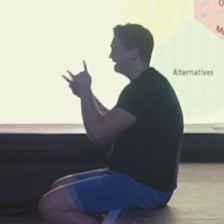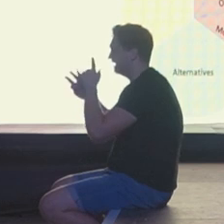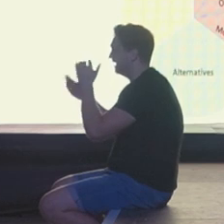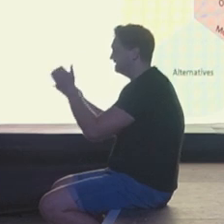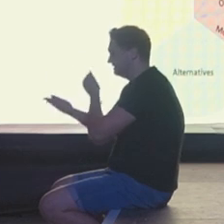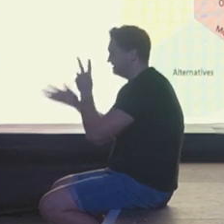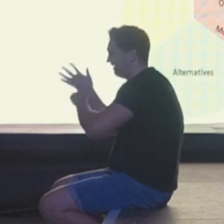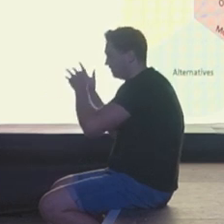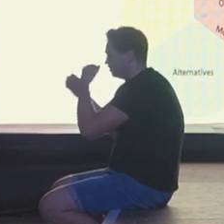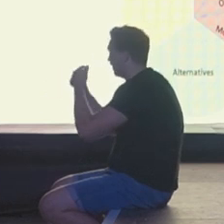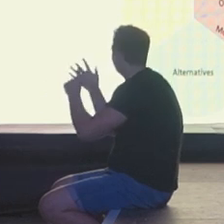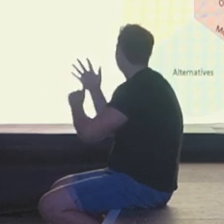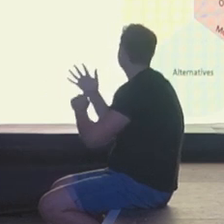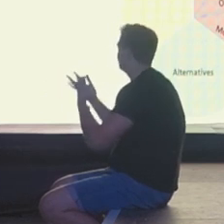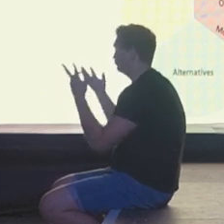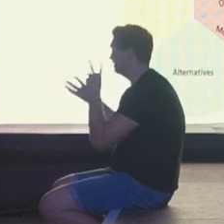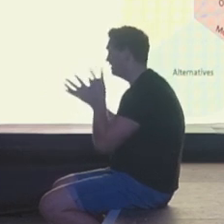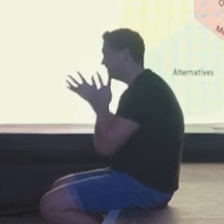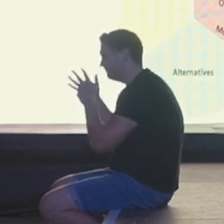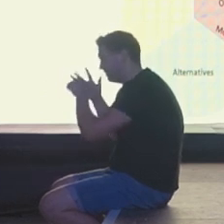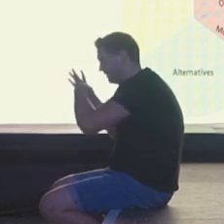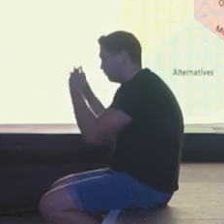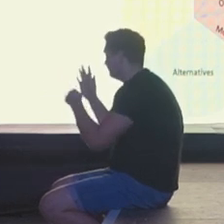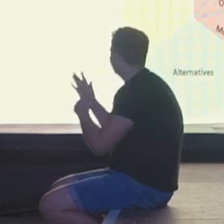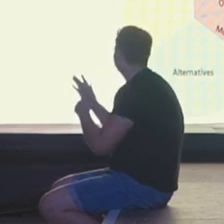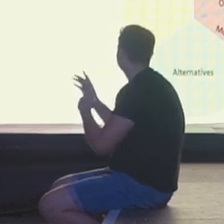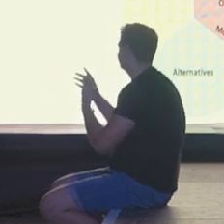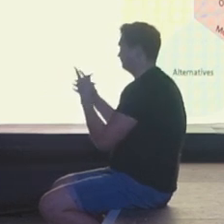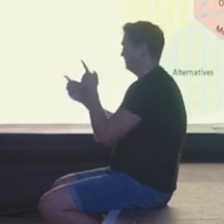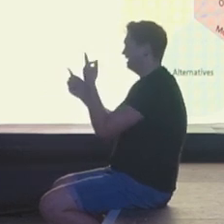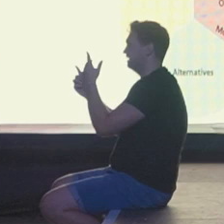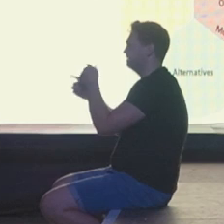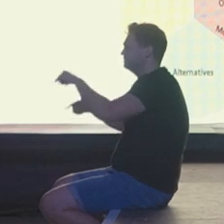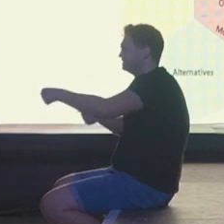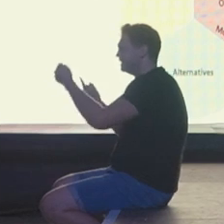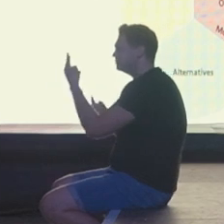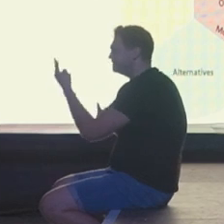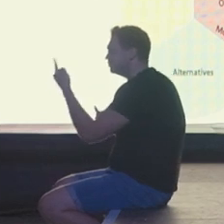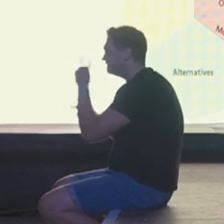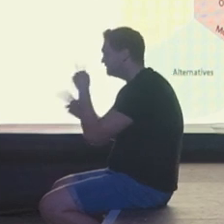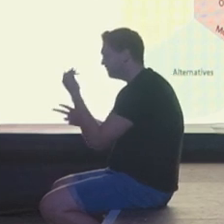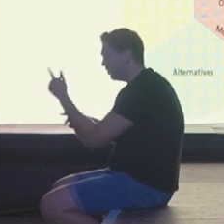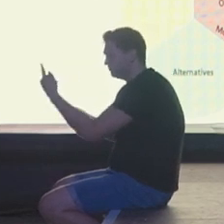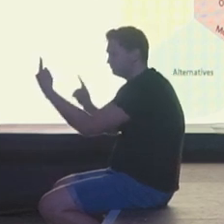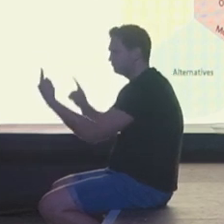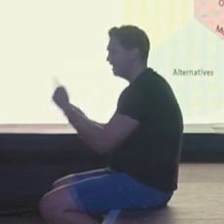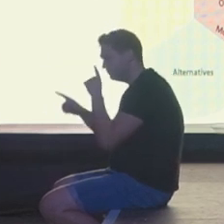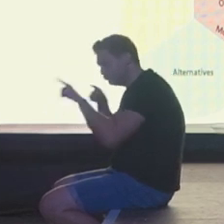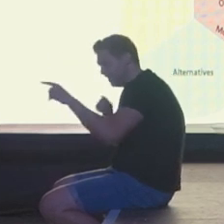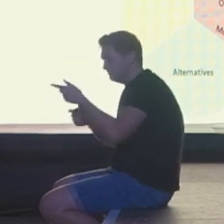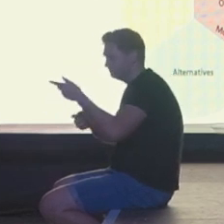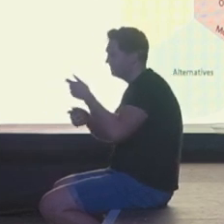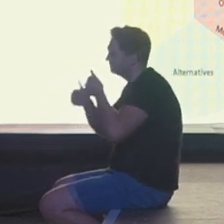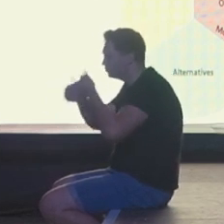Veganuary, Challenge 21. Loads of people are trying to change people one-to-one. It's great, we need more of it, but it's happening quite a lot, which